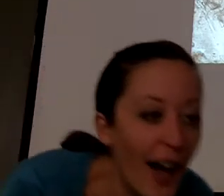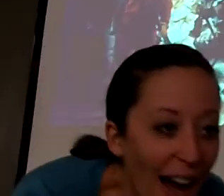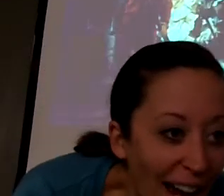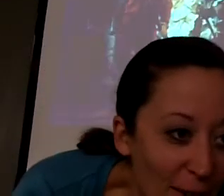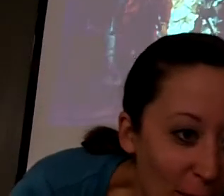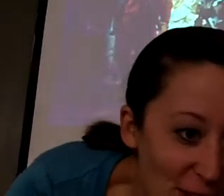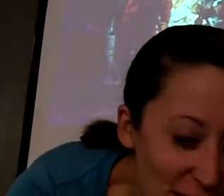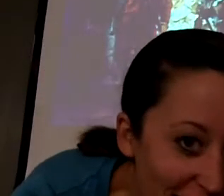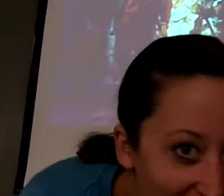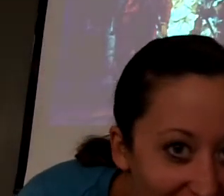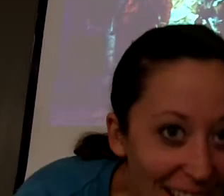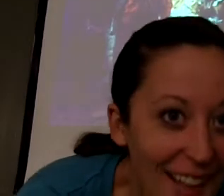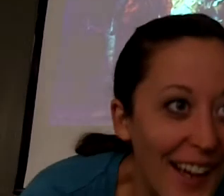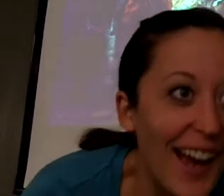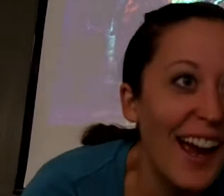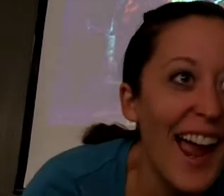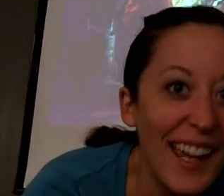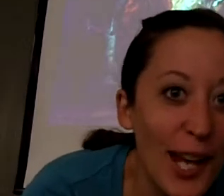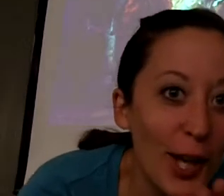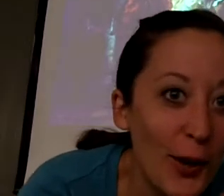I have a question. This